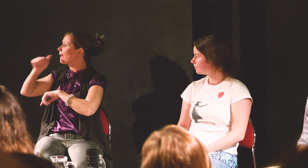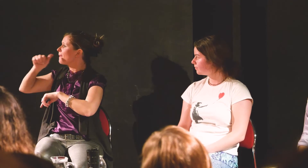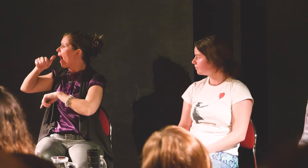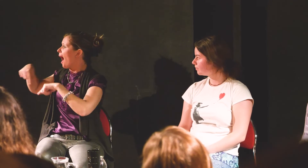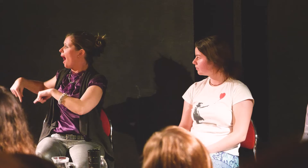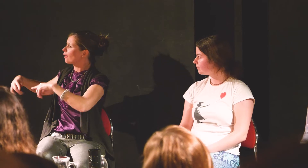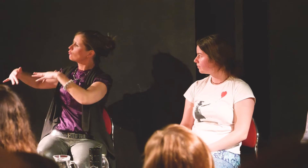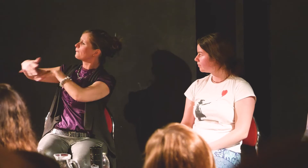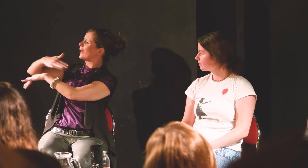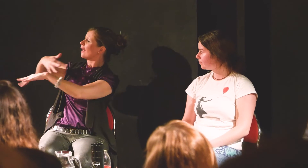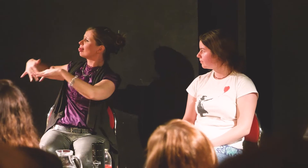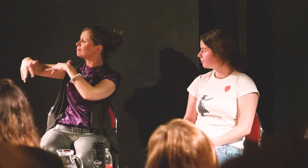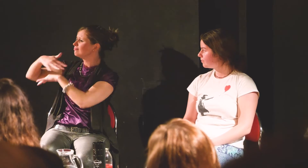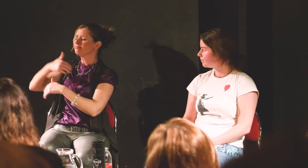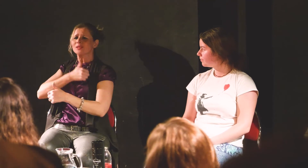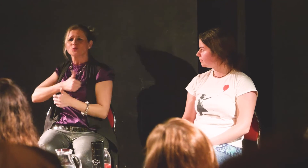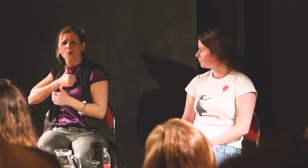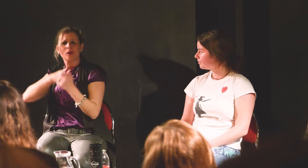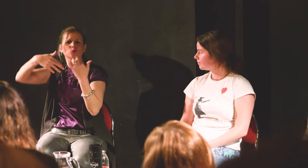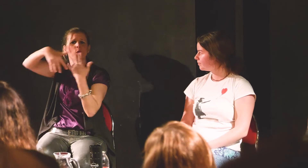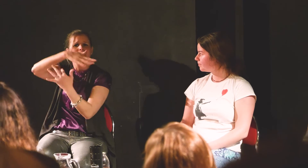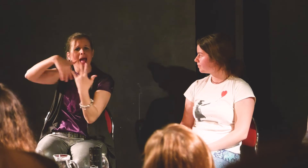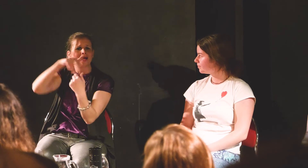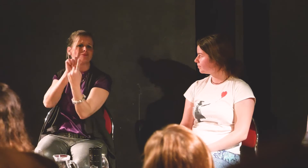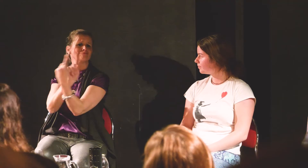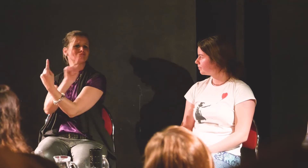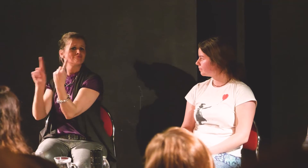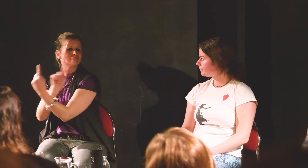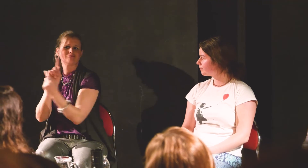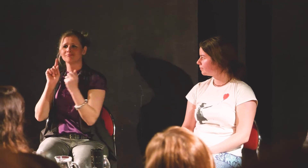welcome to stay with us. We'll be at the bar, mix, mingle,